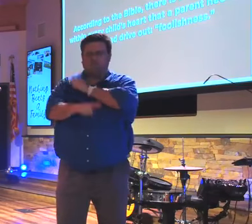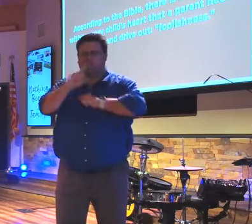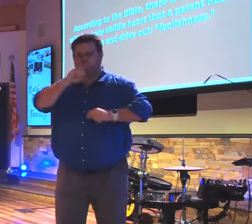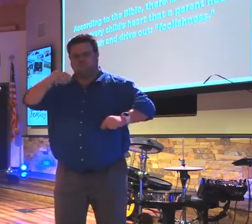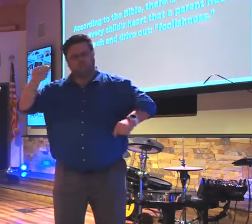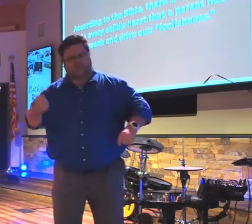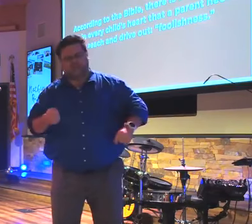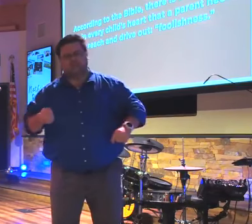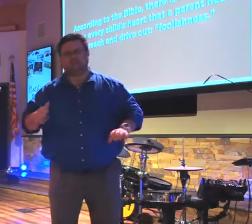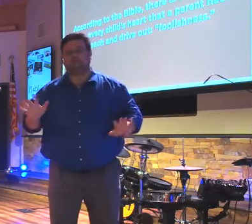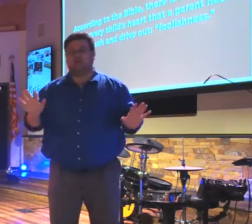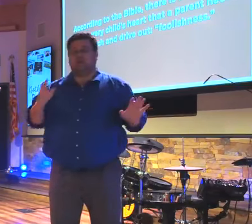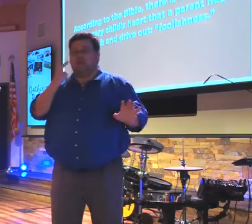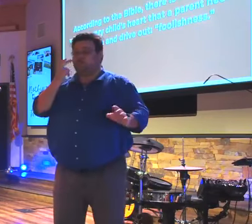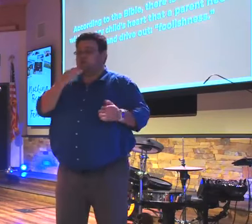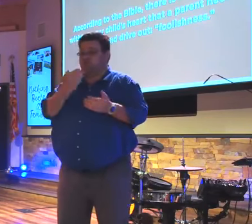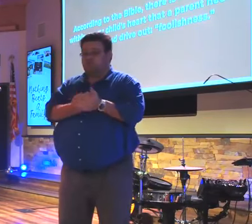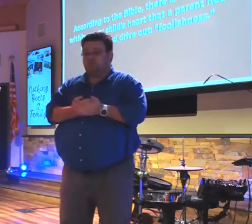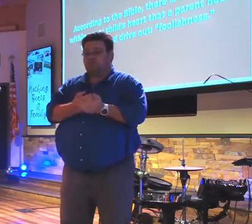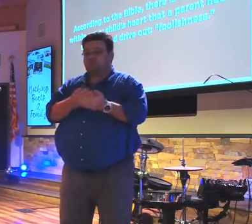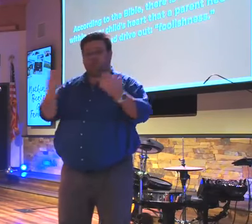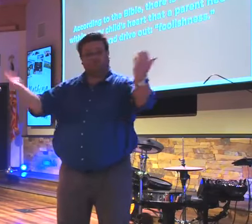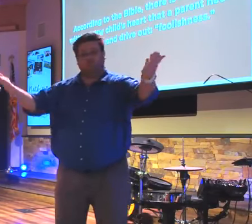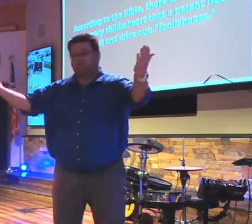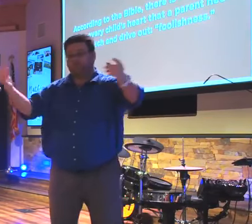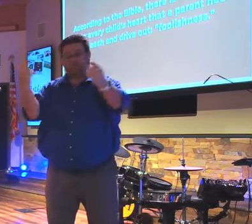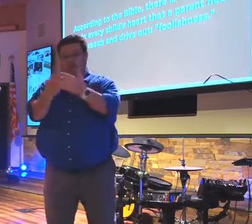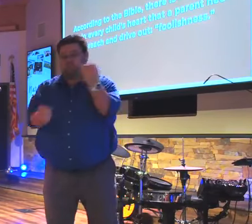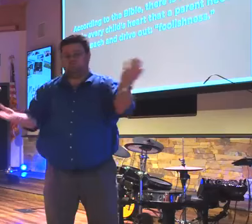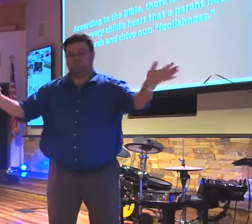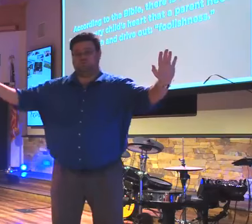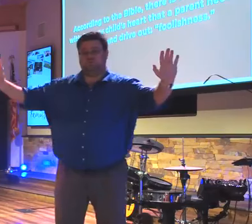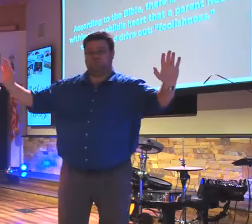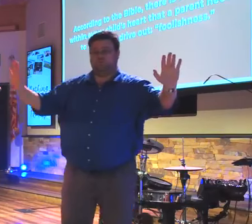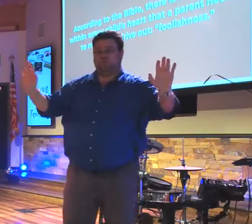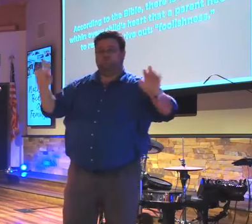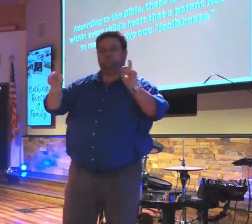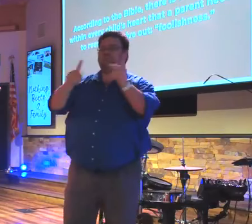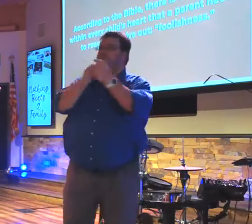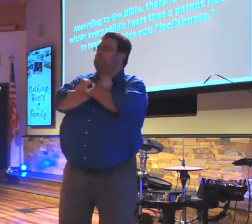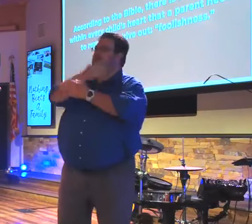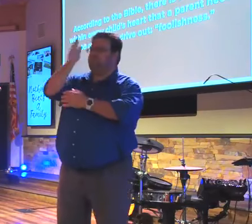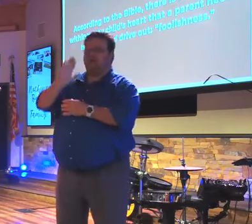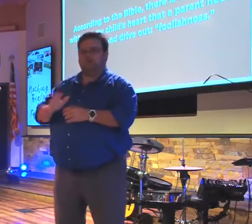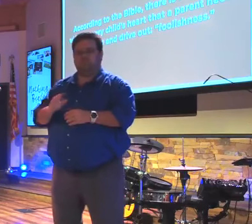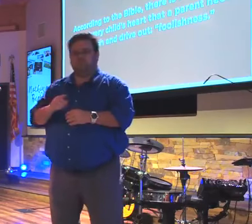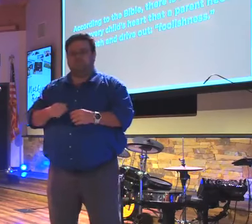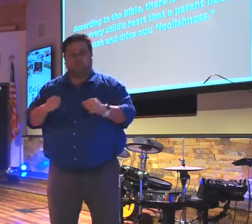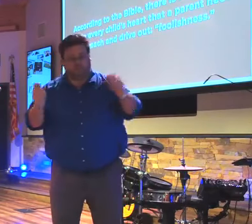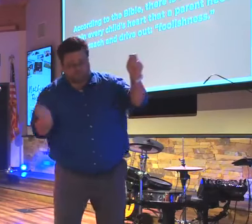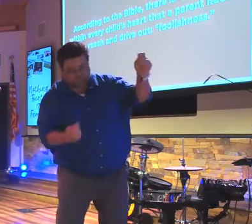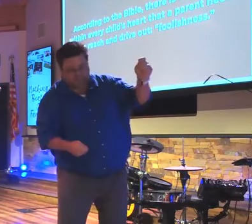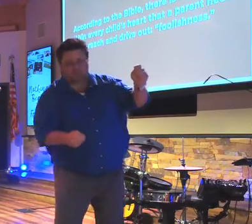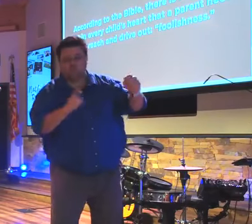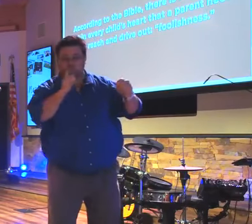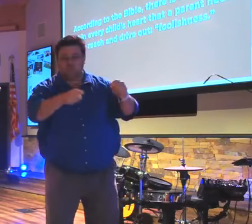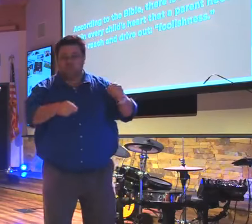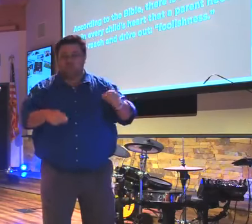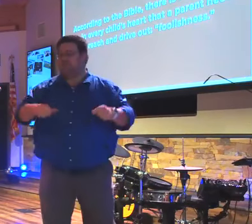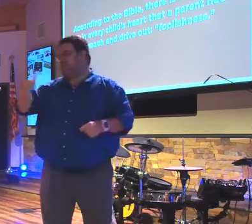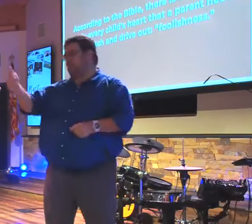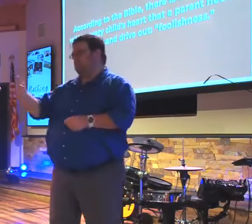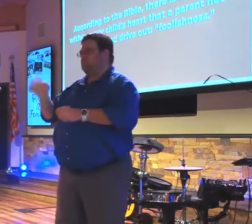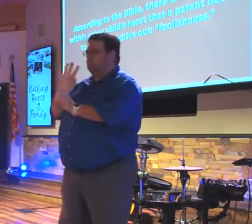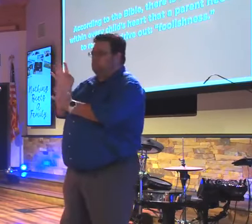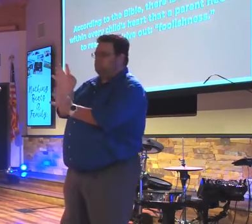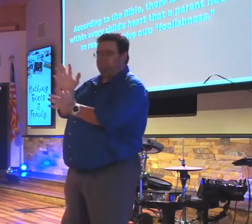seen good parents, all right, both ways on that. Good parents, you know, people that love God both ways. I really don't want to argue that